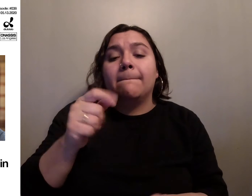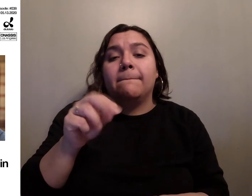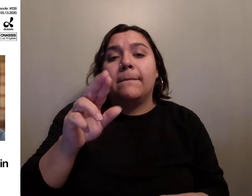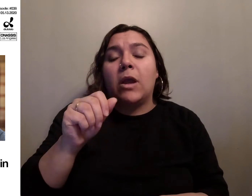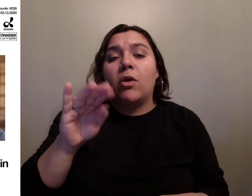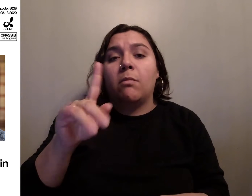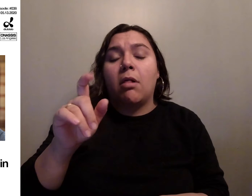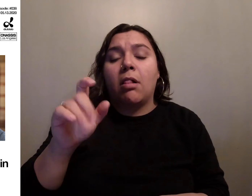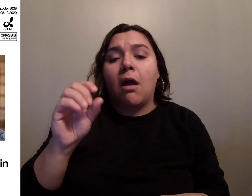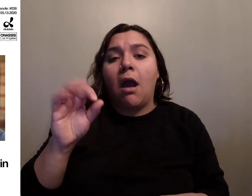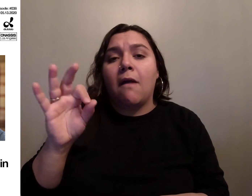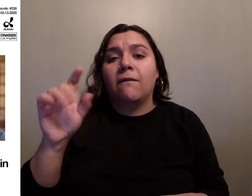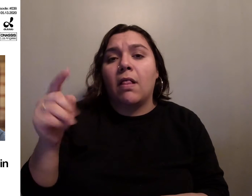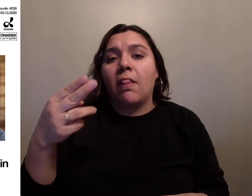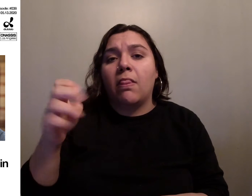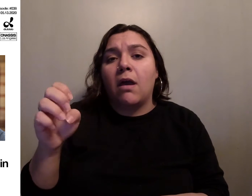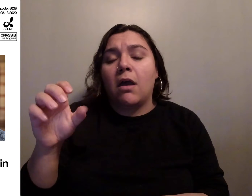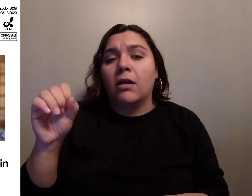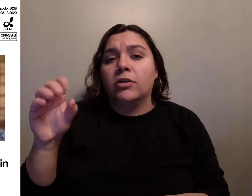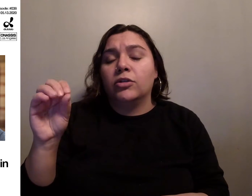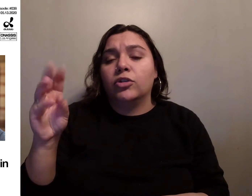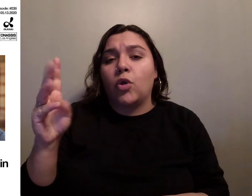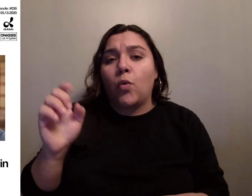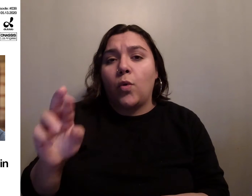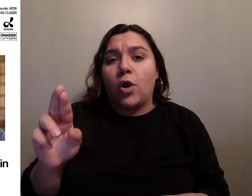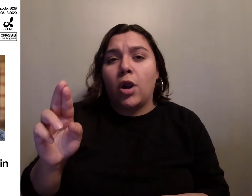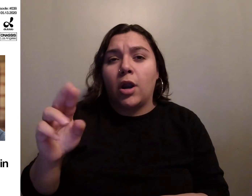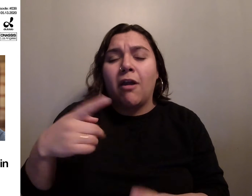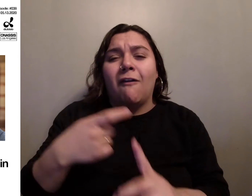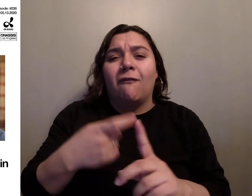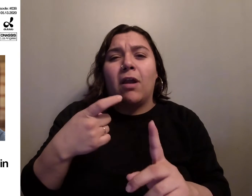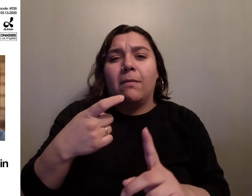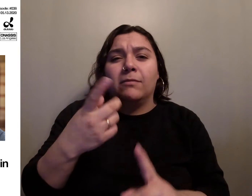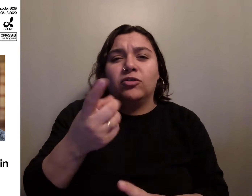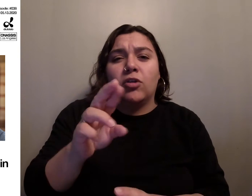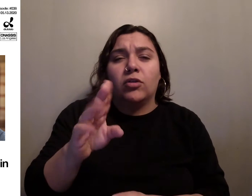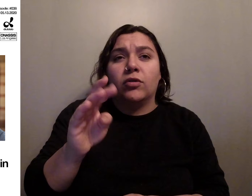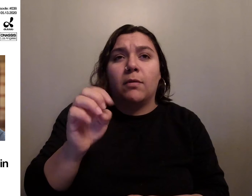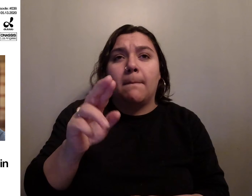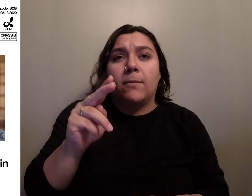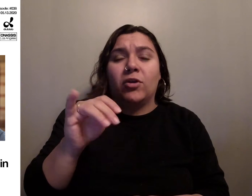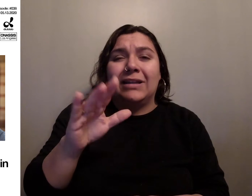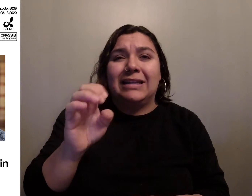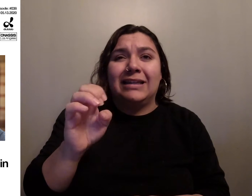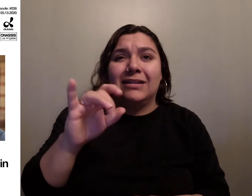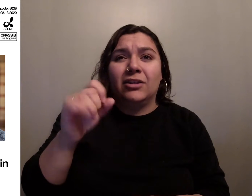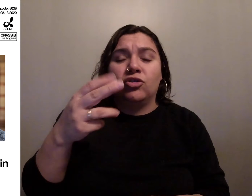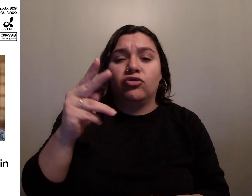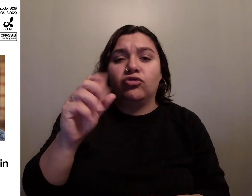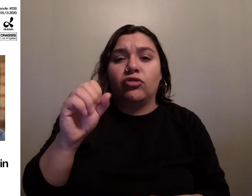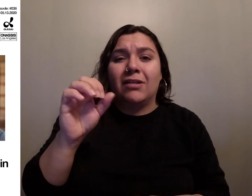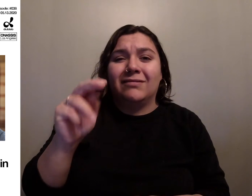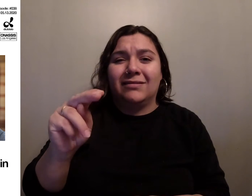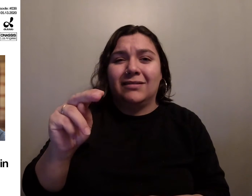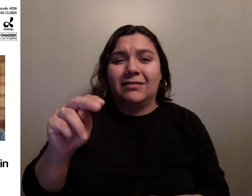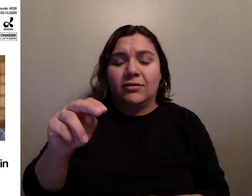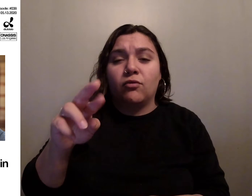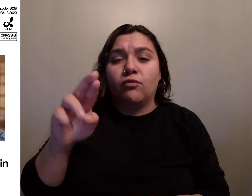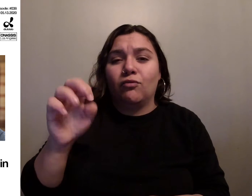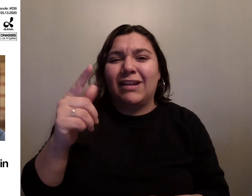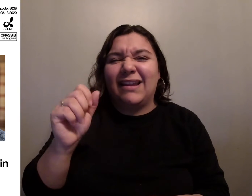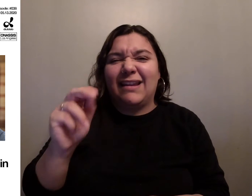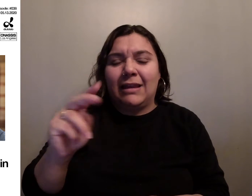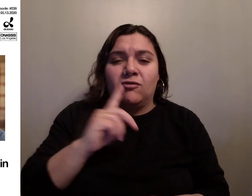Butler's Parable of the Sower that was created by Toshi Reagan and her mom, Dr. Bernice Johnson Reagan, in a song